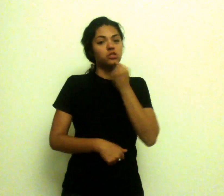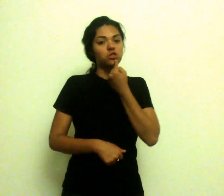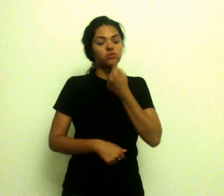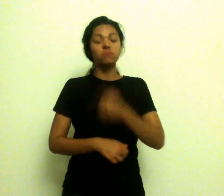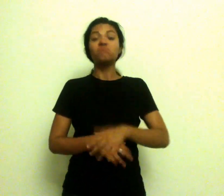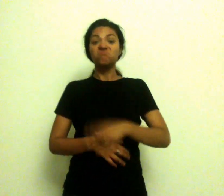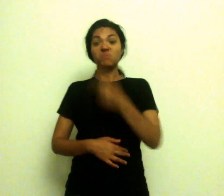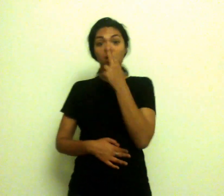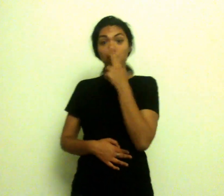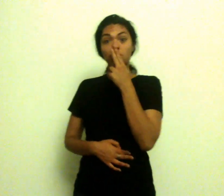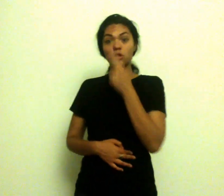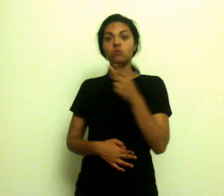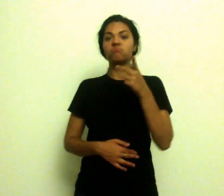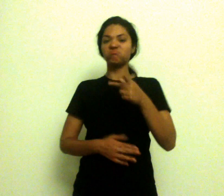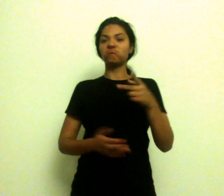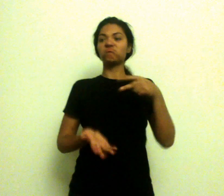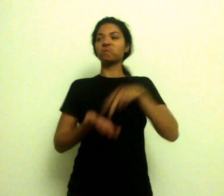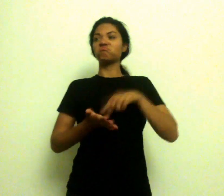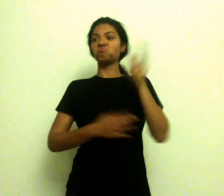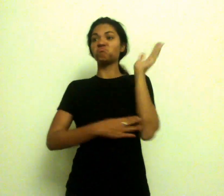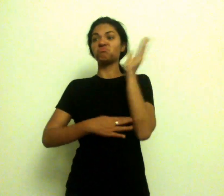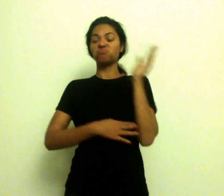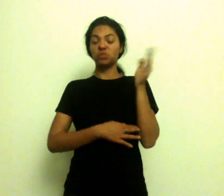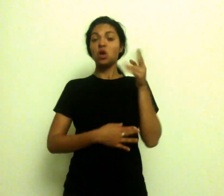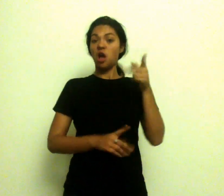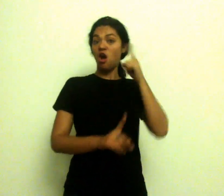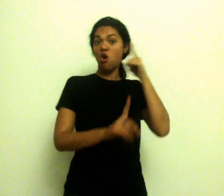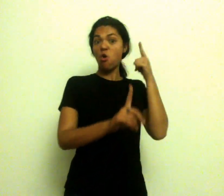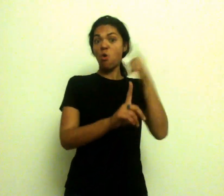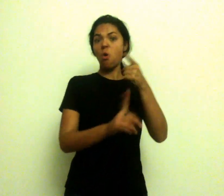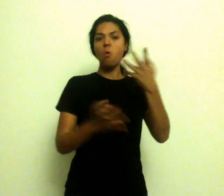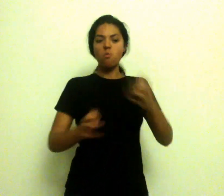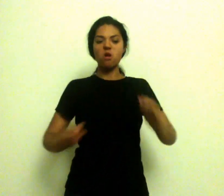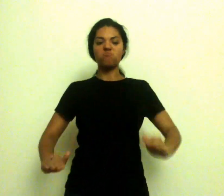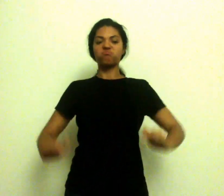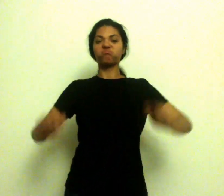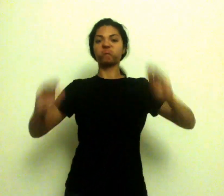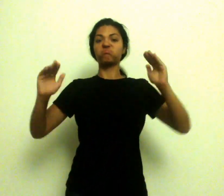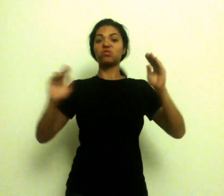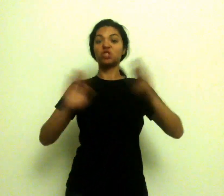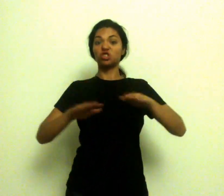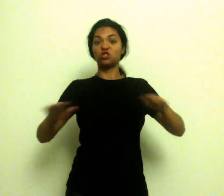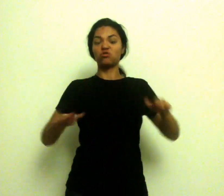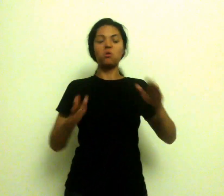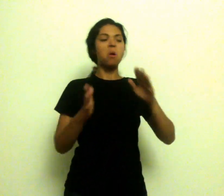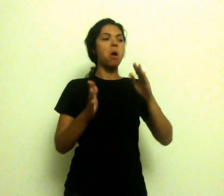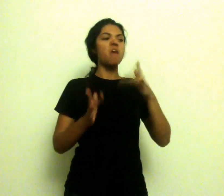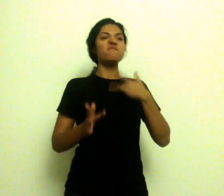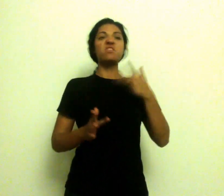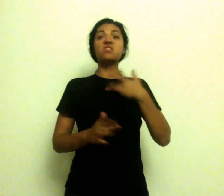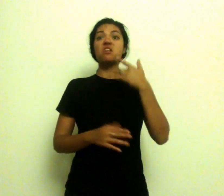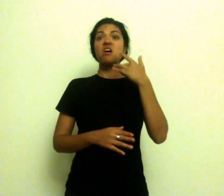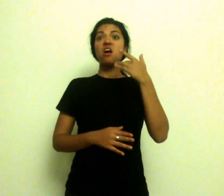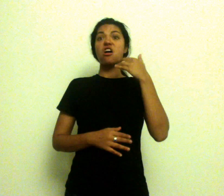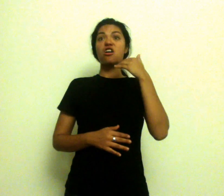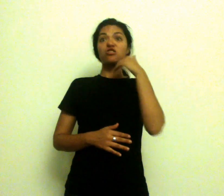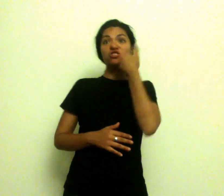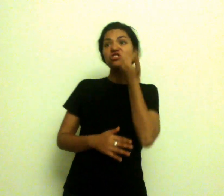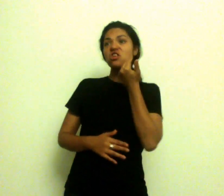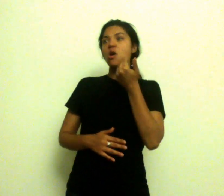to raise a generation of young people devoid of a conscience, imperious, relentless, and cruel.